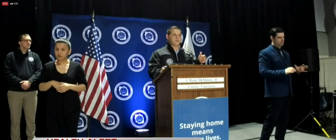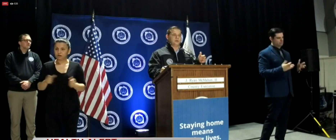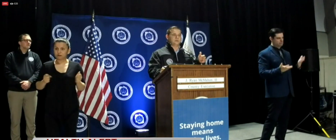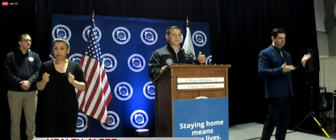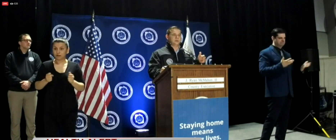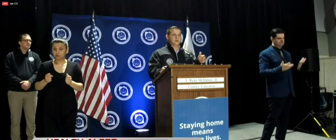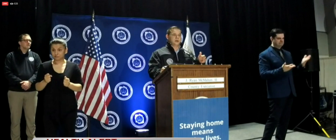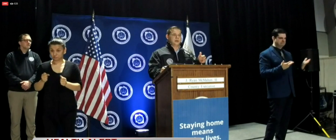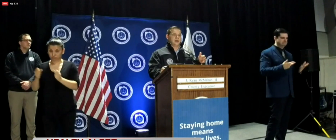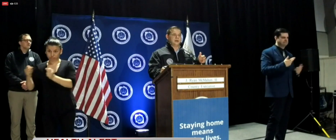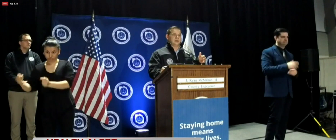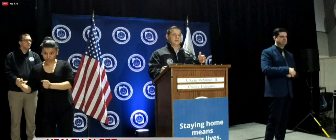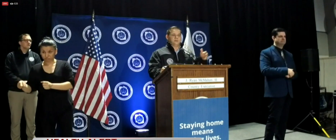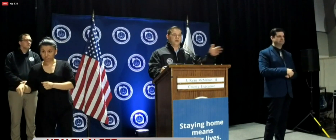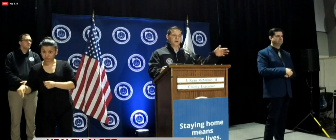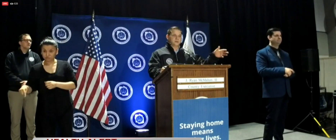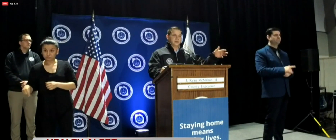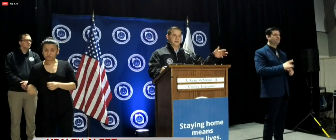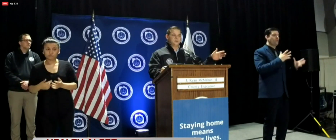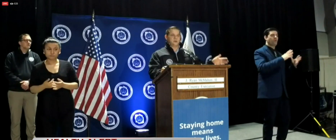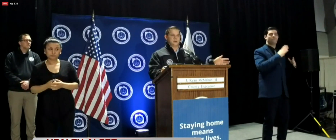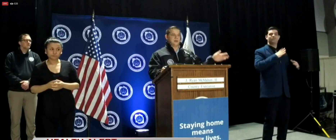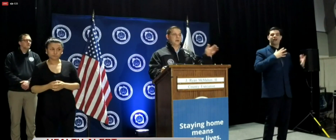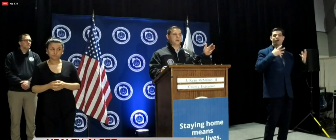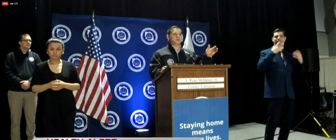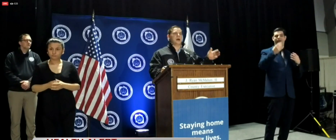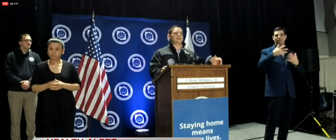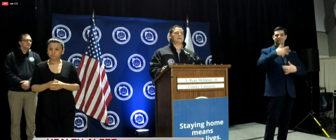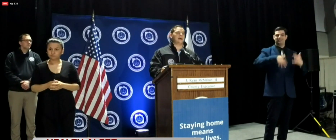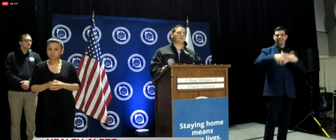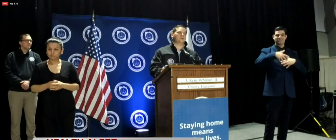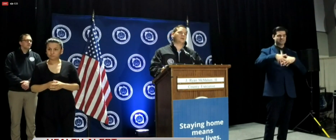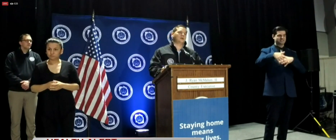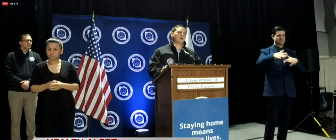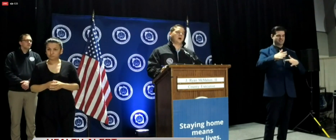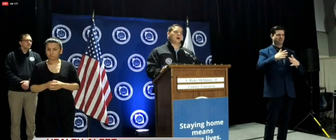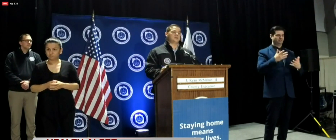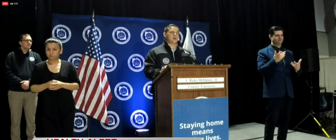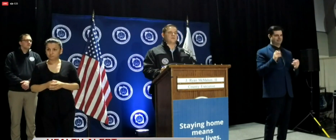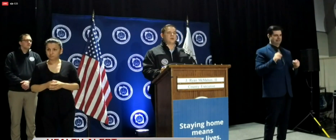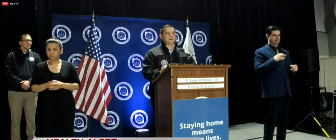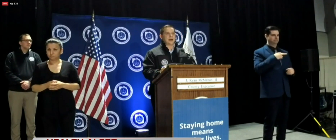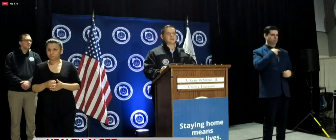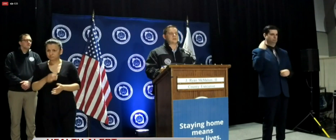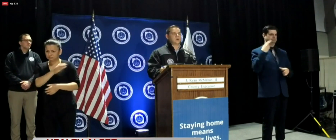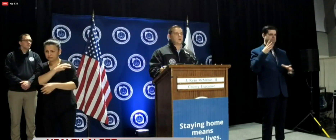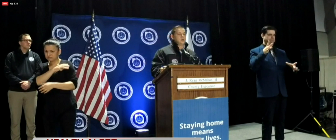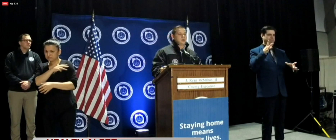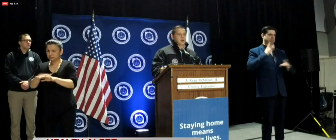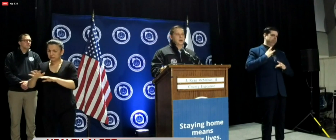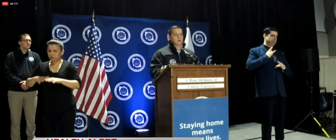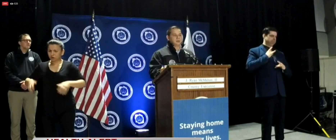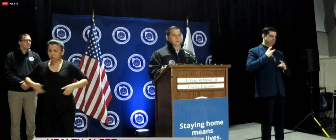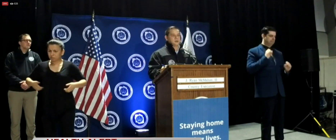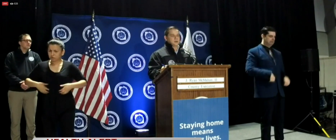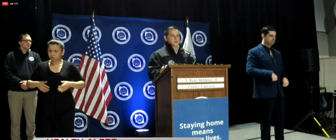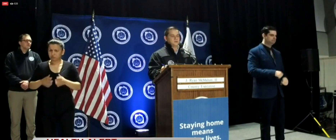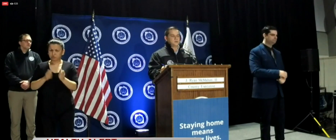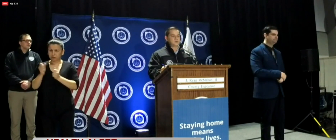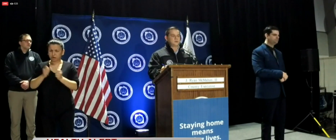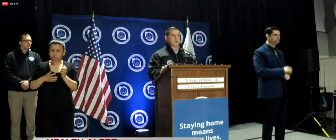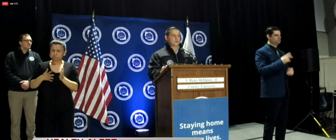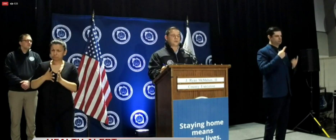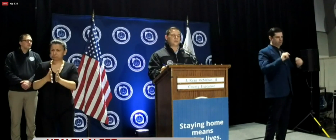with COVID and then having fires in that community and having our response times suffer at that. So